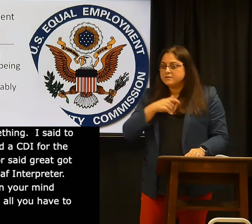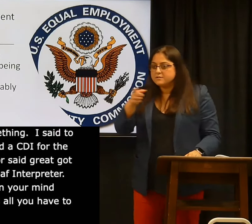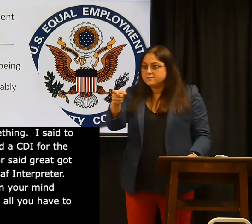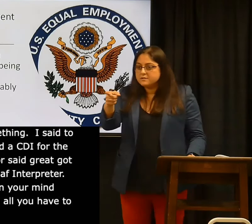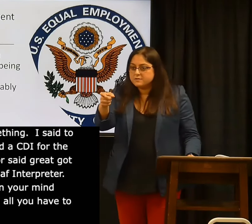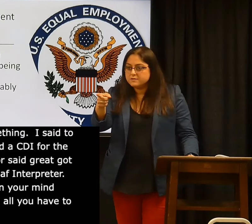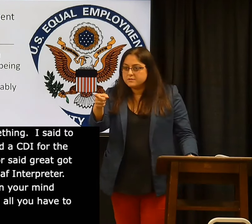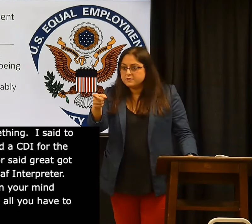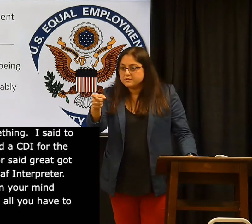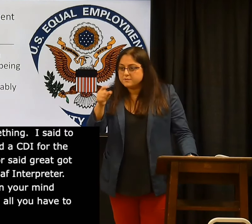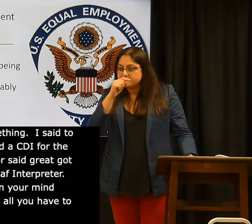I'm sorry, did you have something?